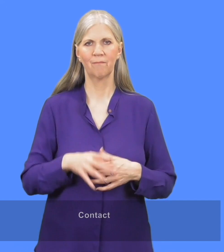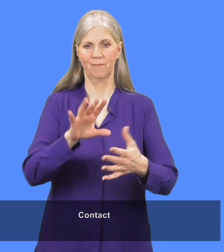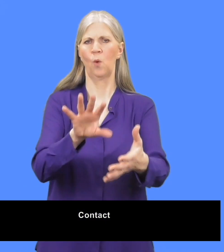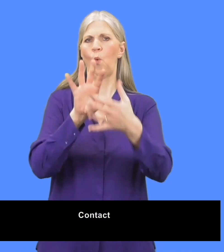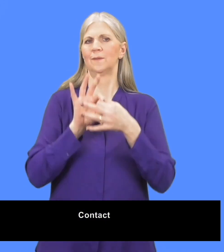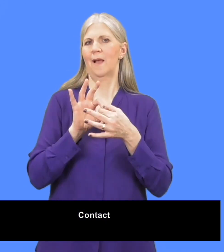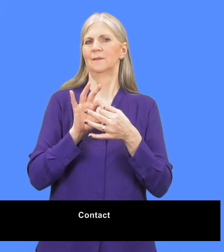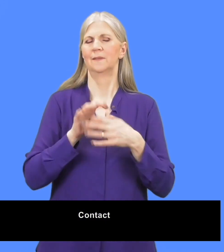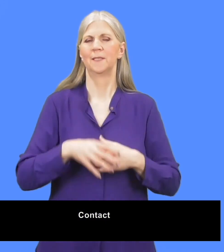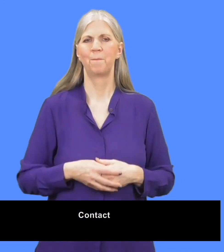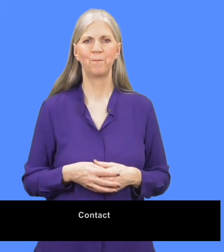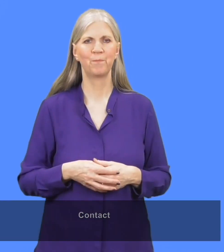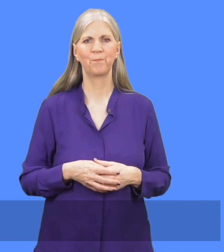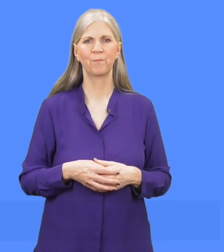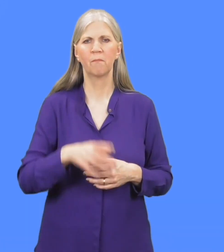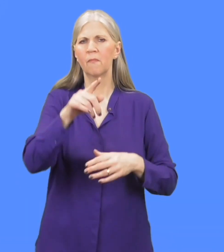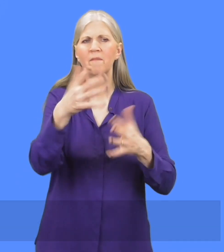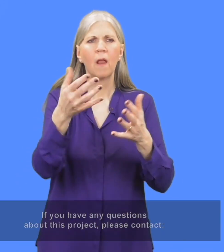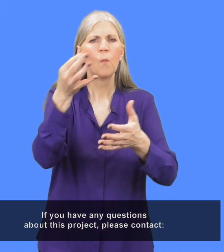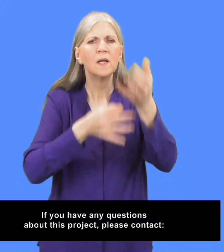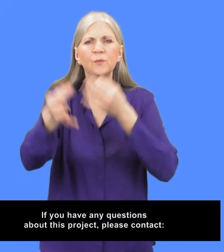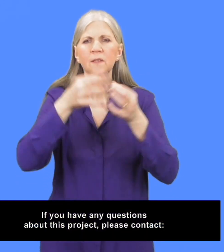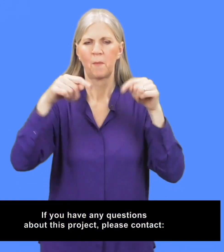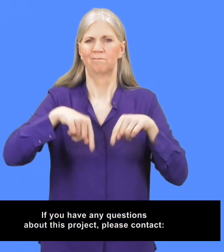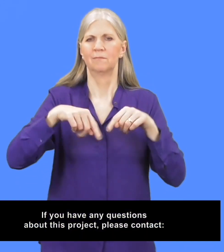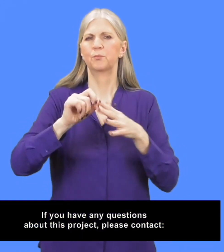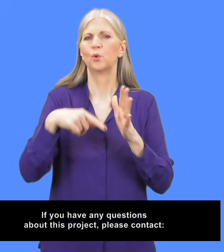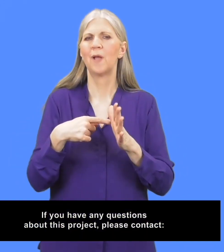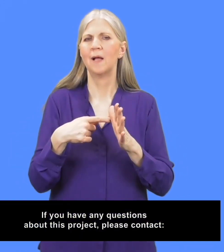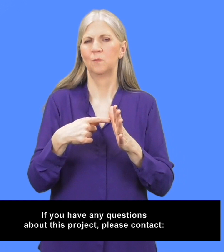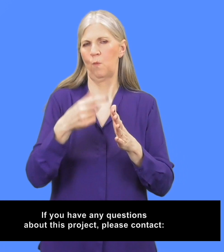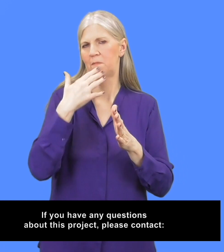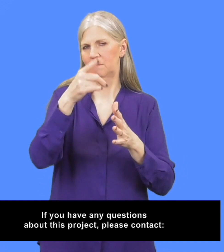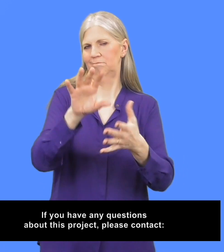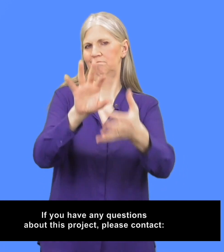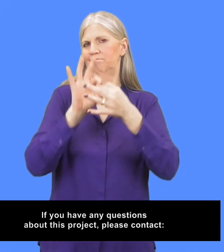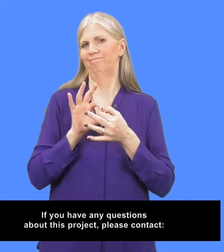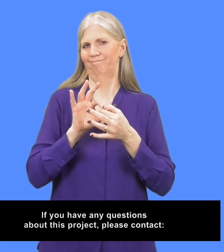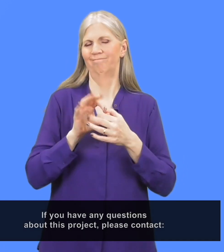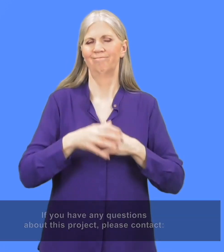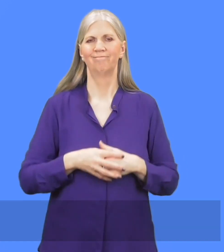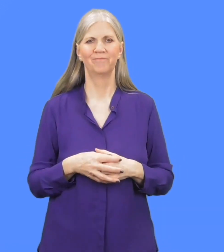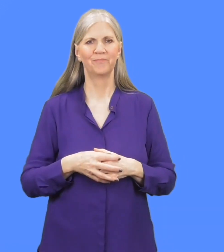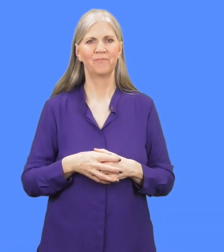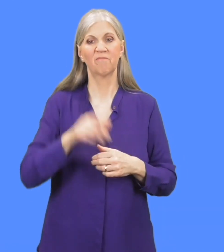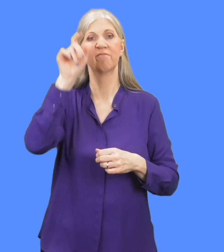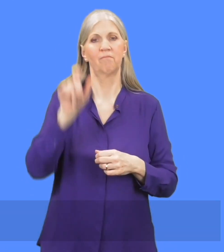Contact. If you have any questions about this project, please contact Hannah